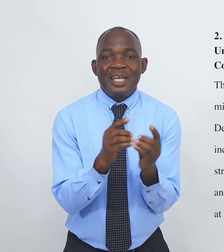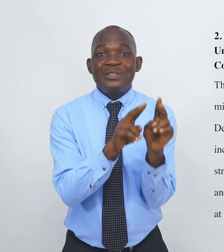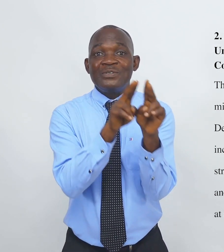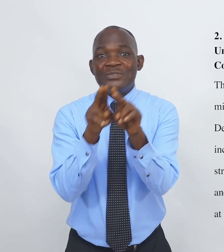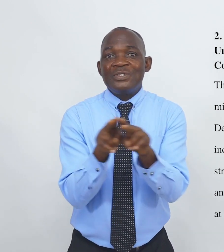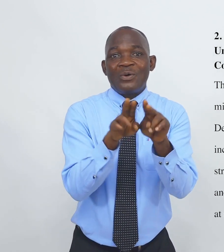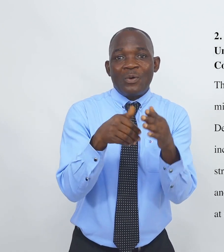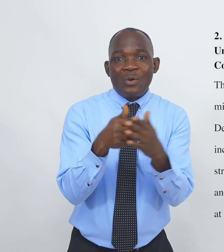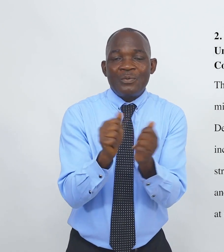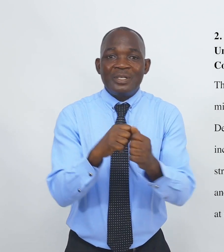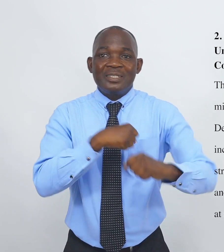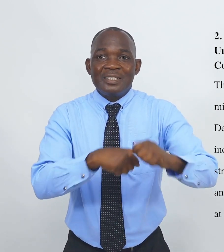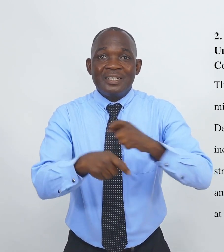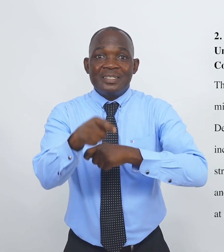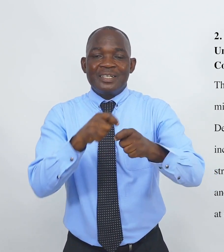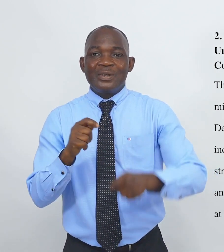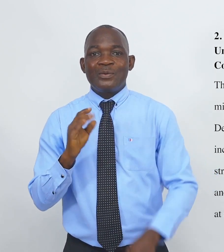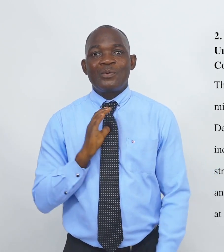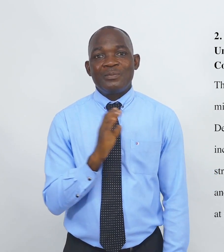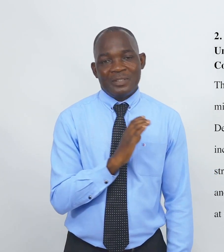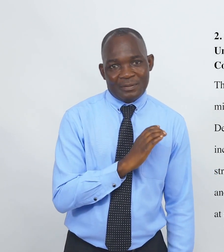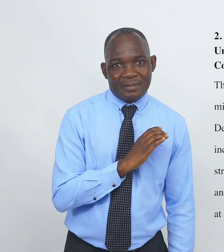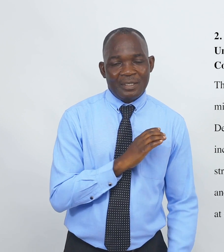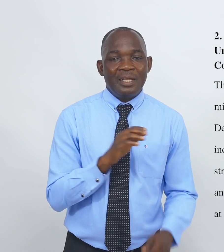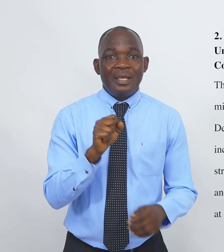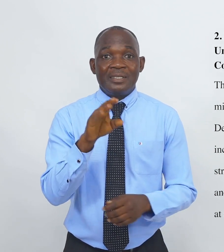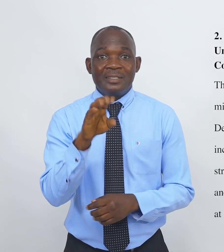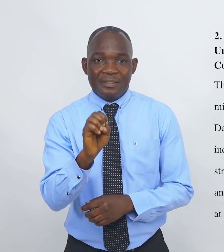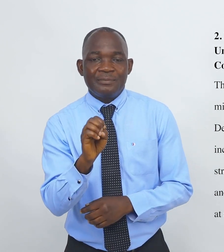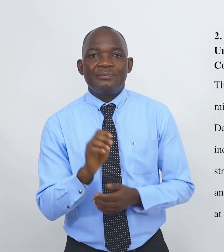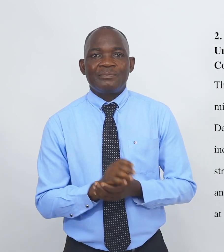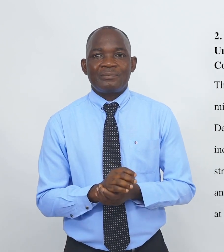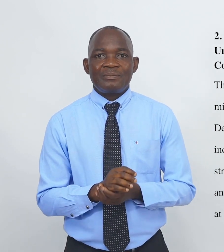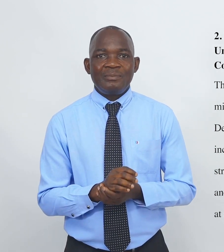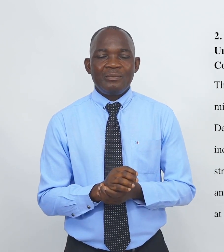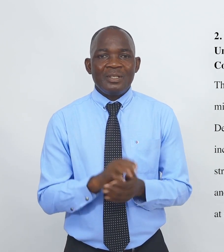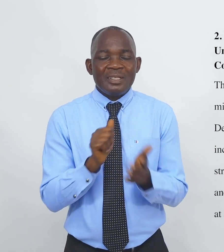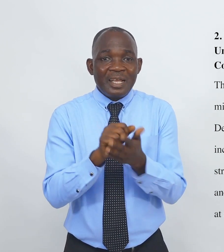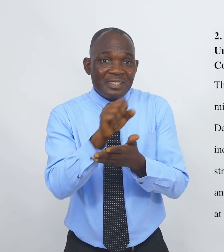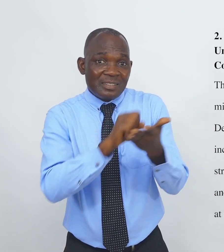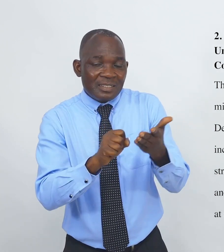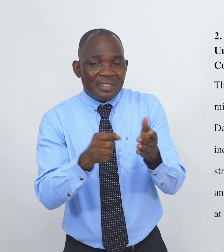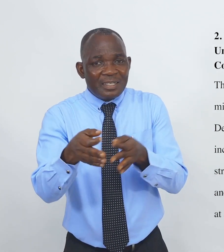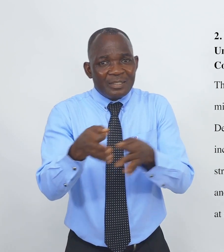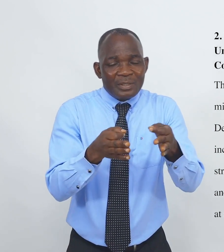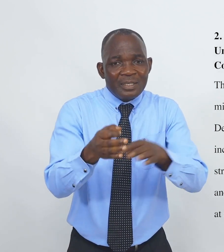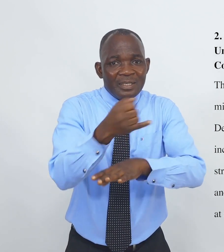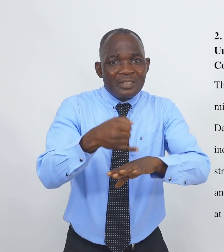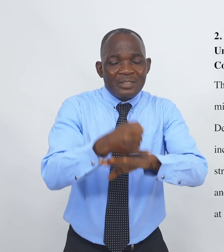and units under the Securities and Exchange Commission, SEC. This section describes the institution's